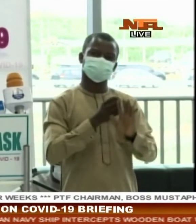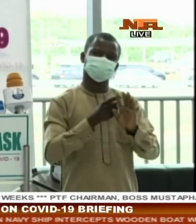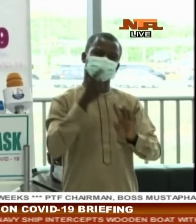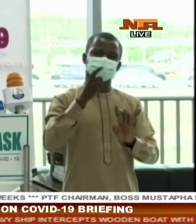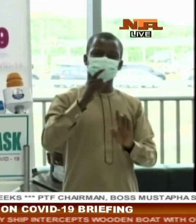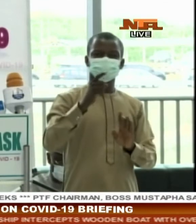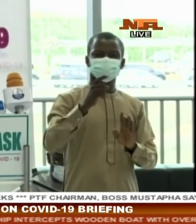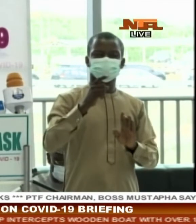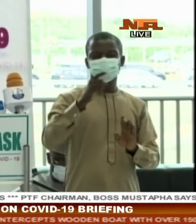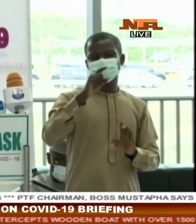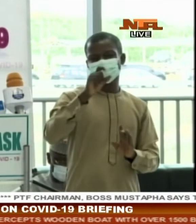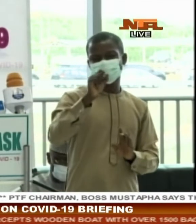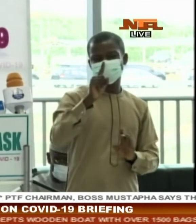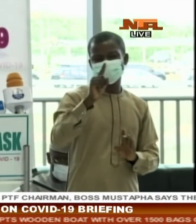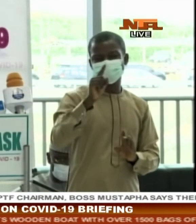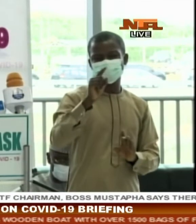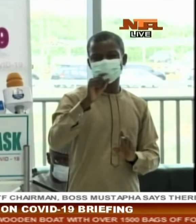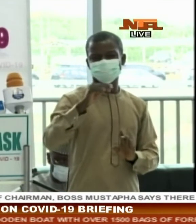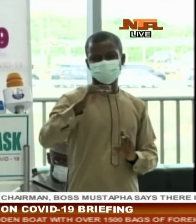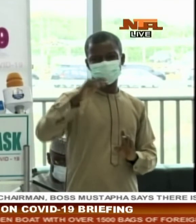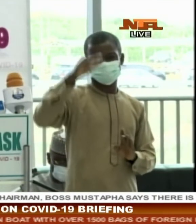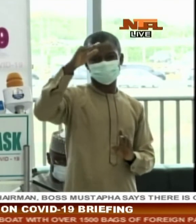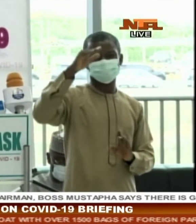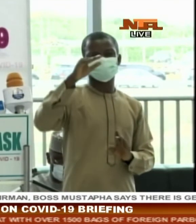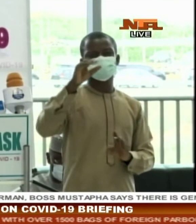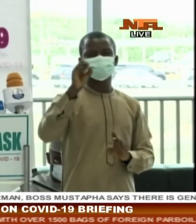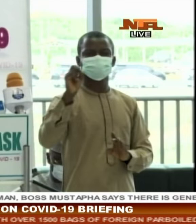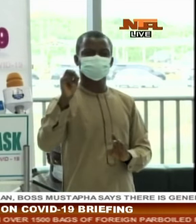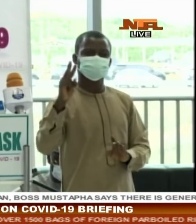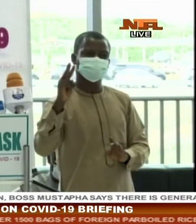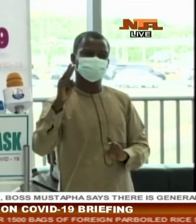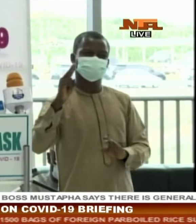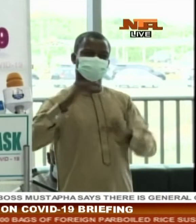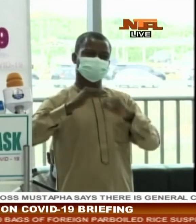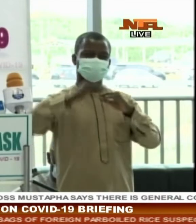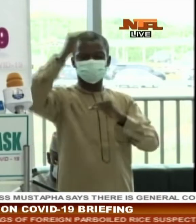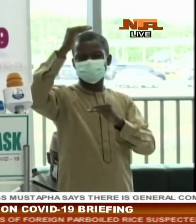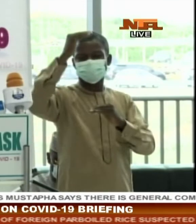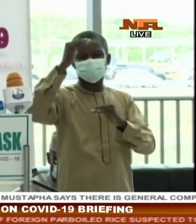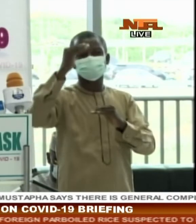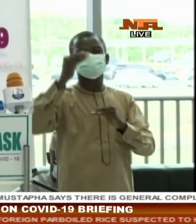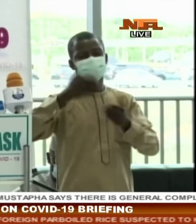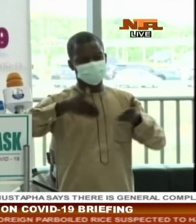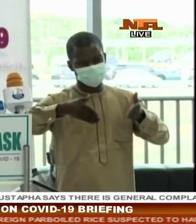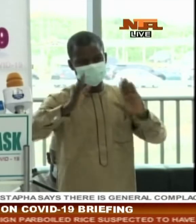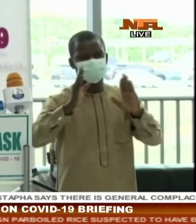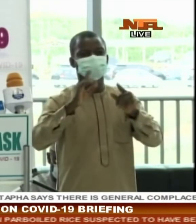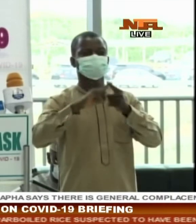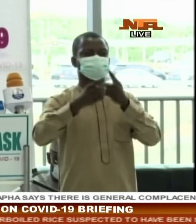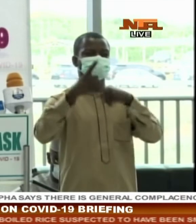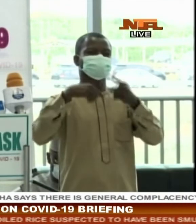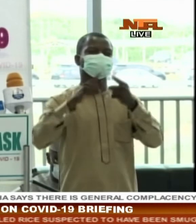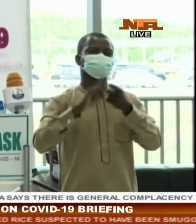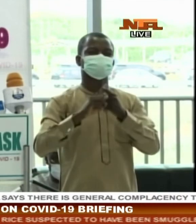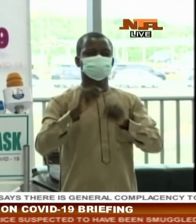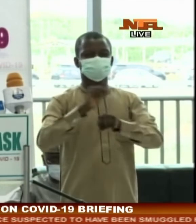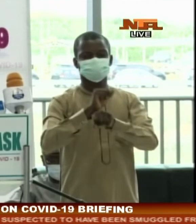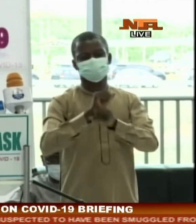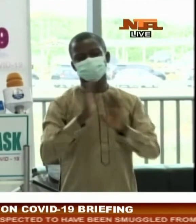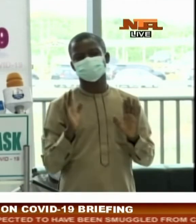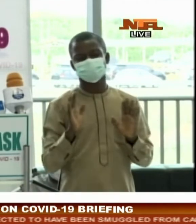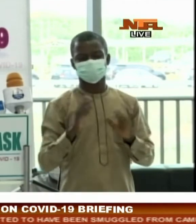level 12. Those at grade level 12 and above will be allowed to come to work.